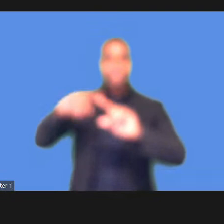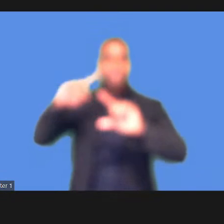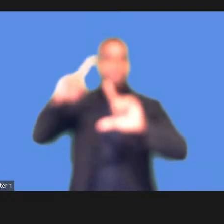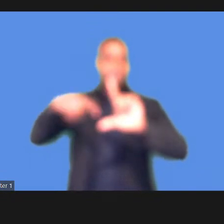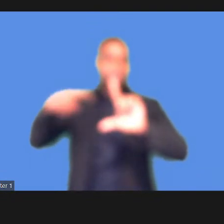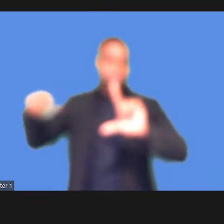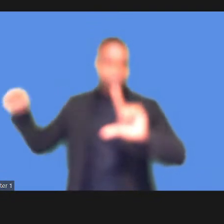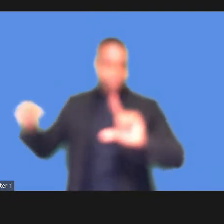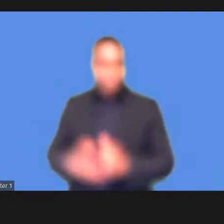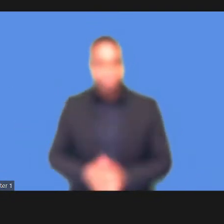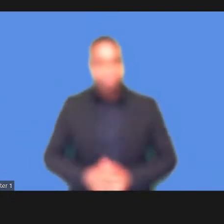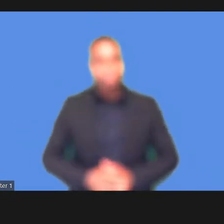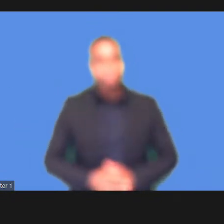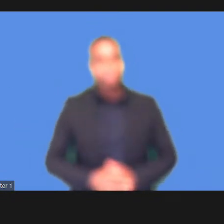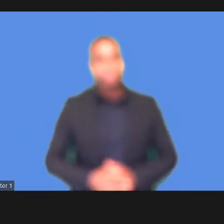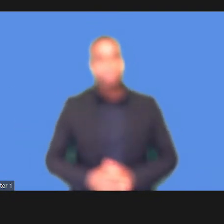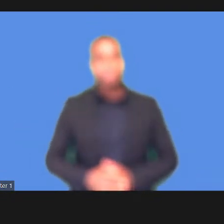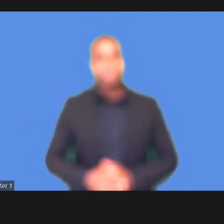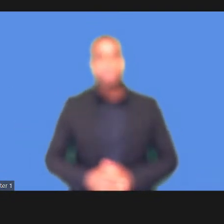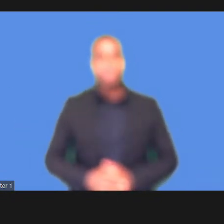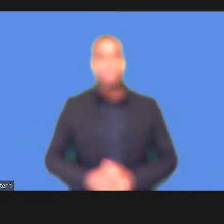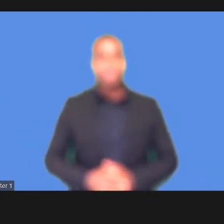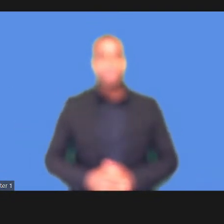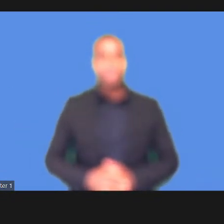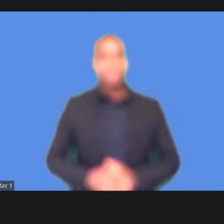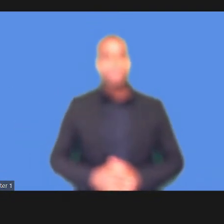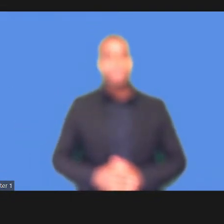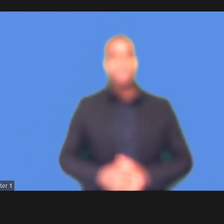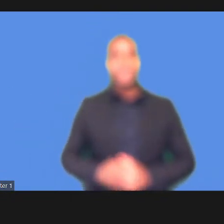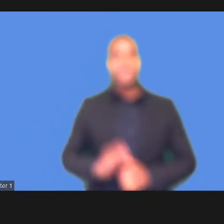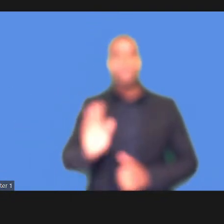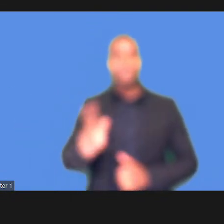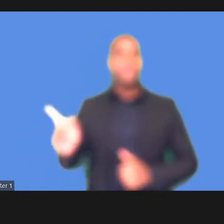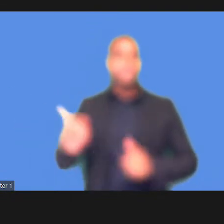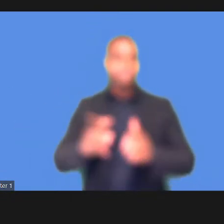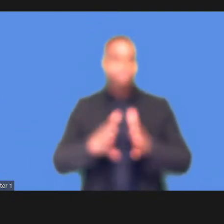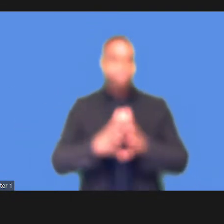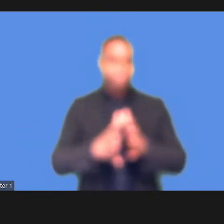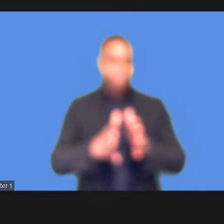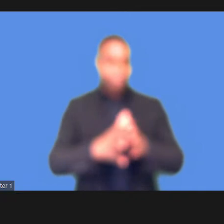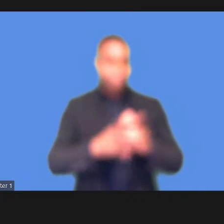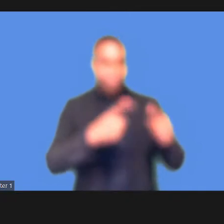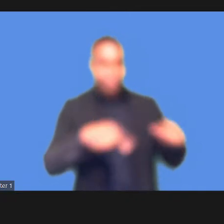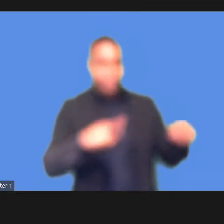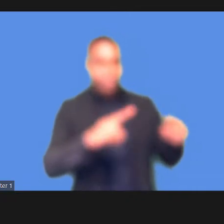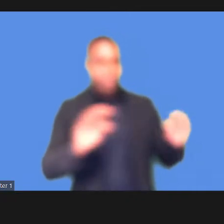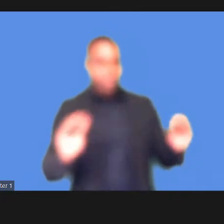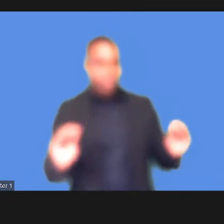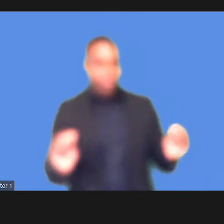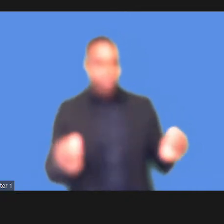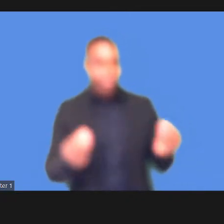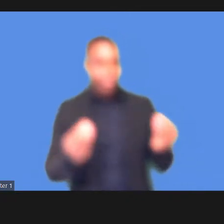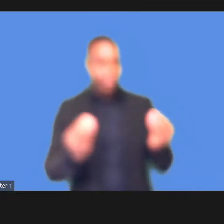be leveraged to modernize statistical systems in Africa and in our countries? Mr.